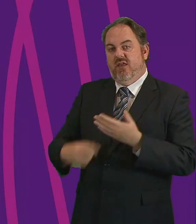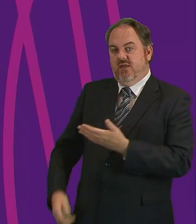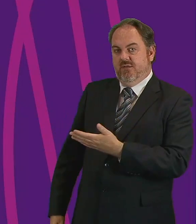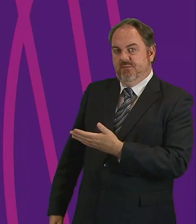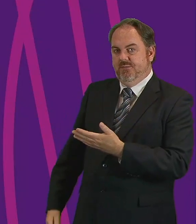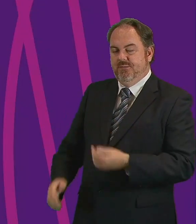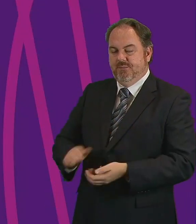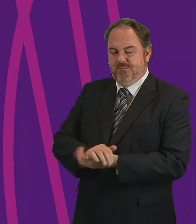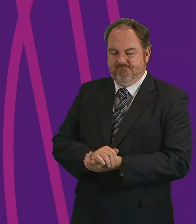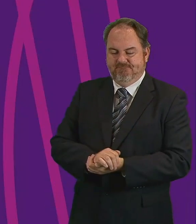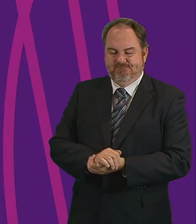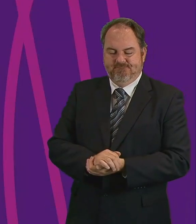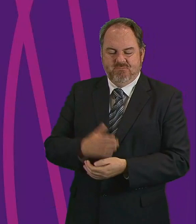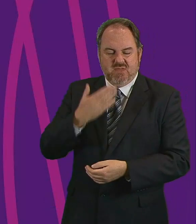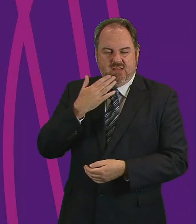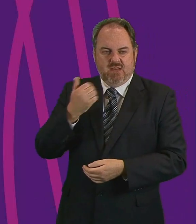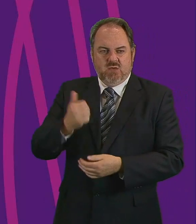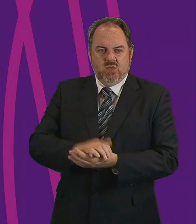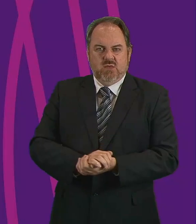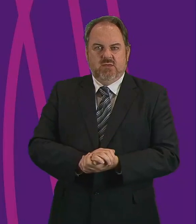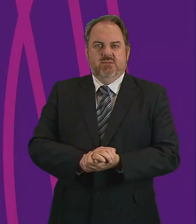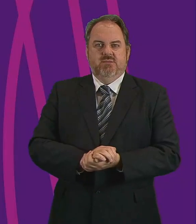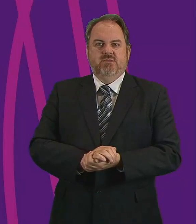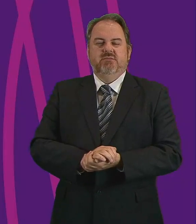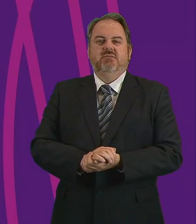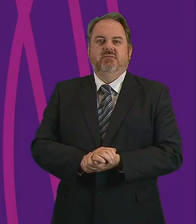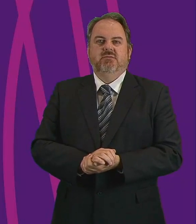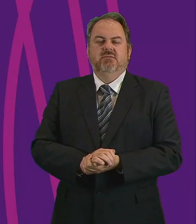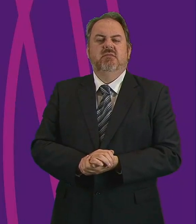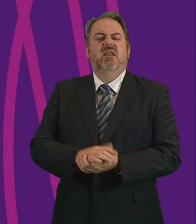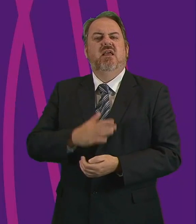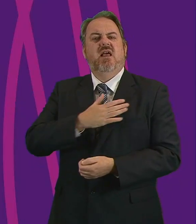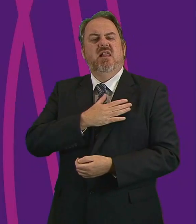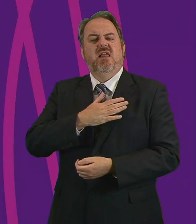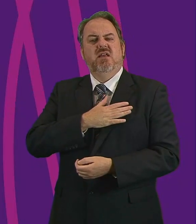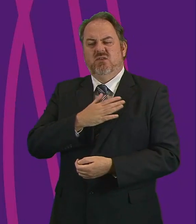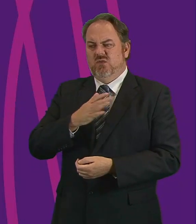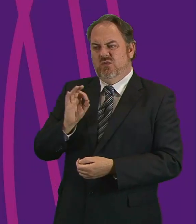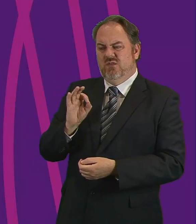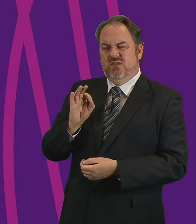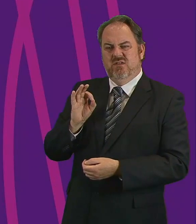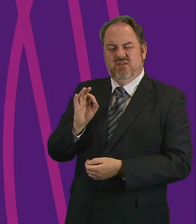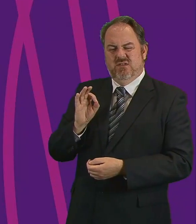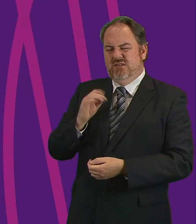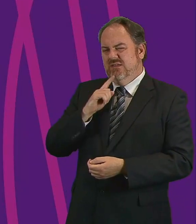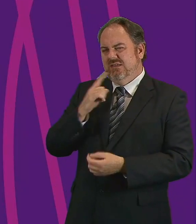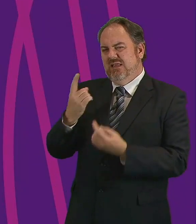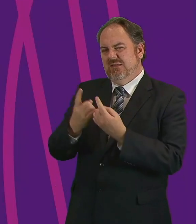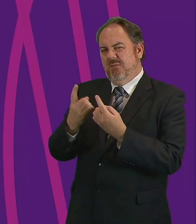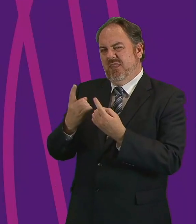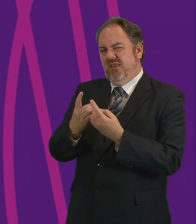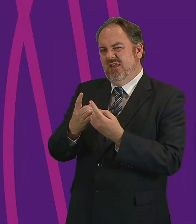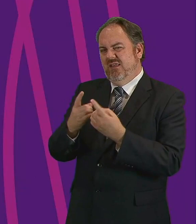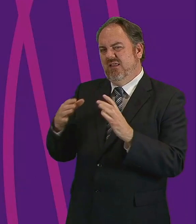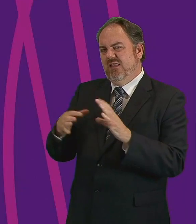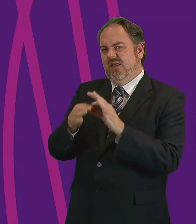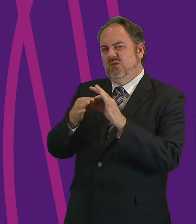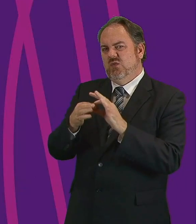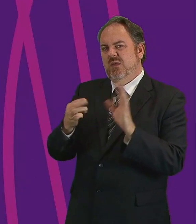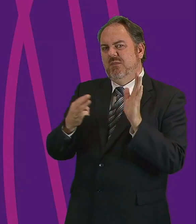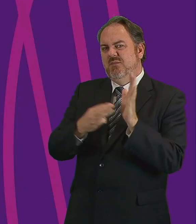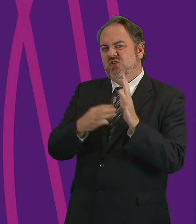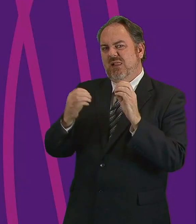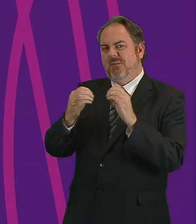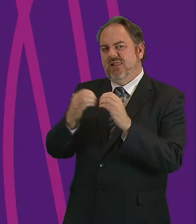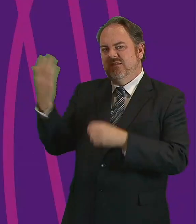Thank you, Presiding Officer. I want to pick up on the remarks from Michelle Ballantyne, because I think,